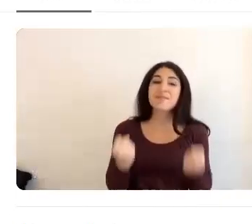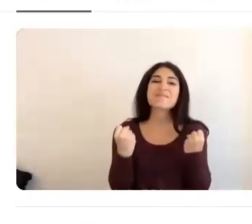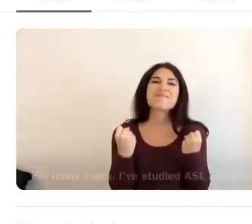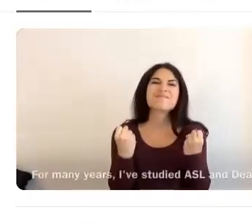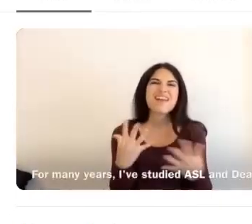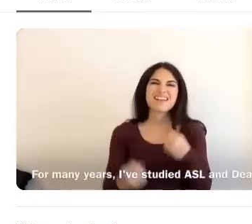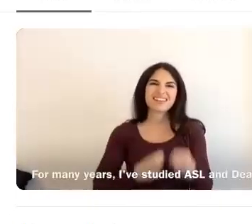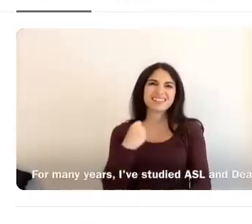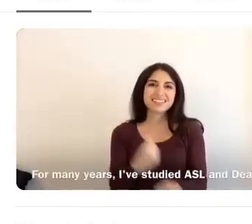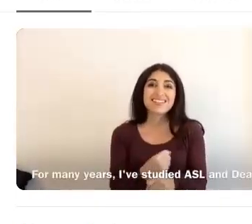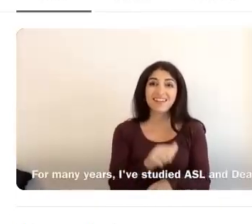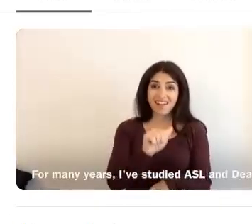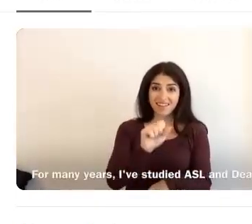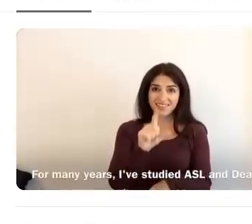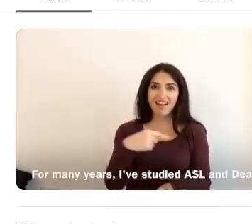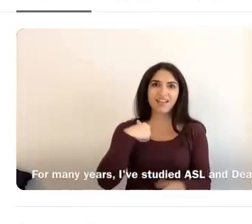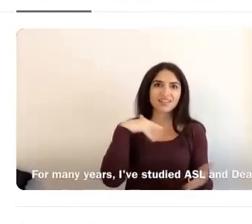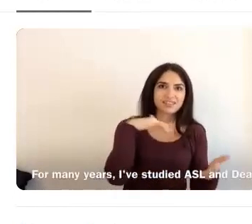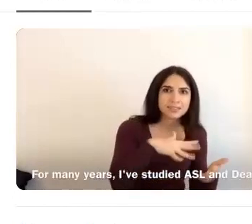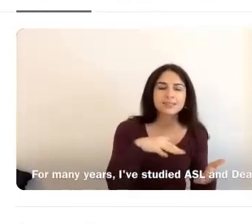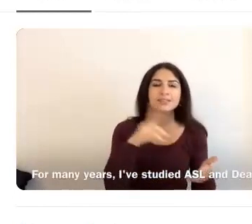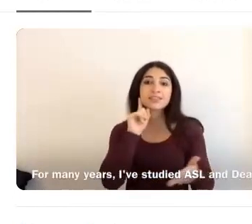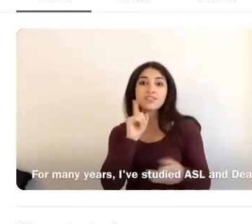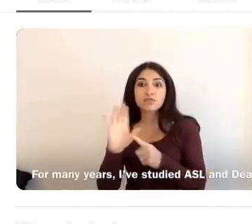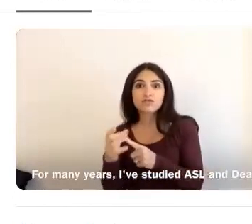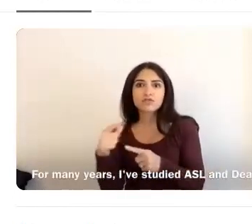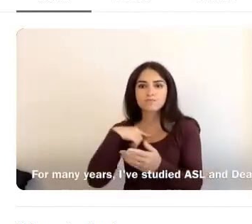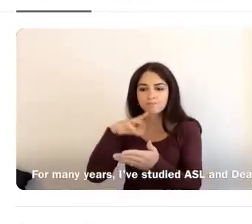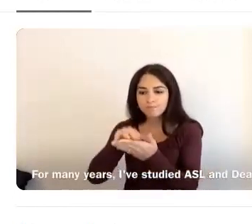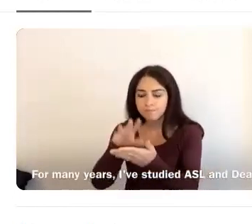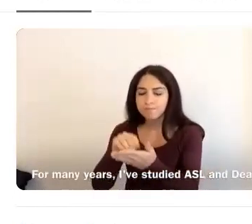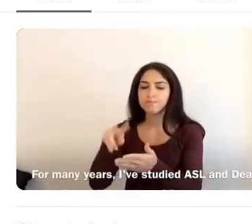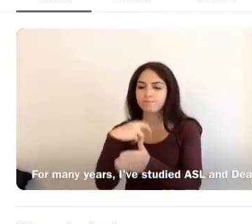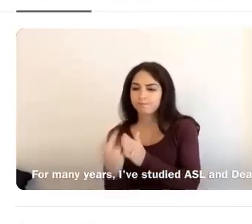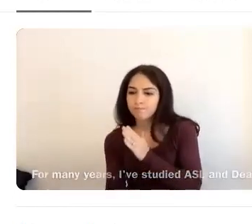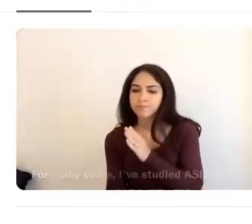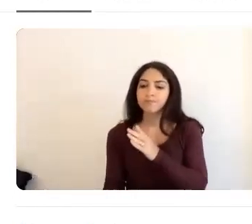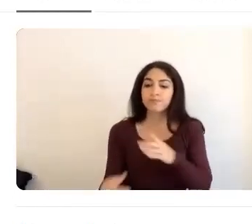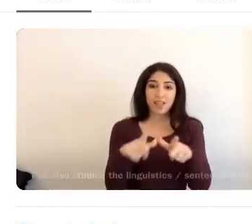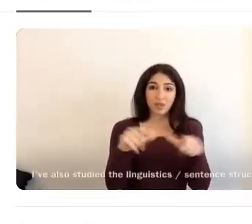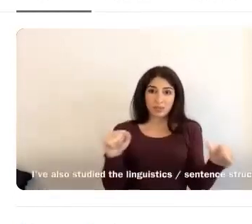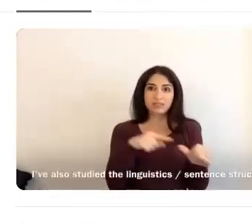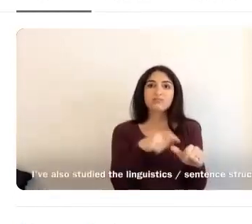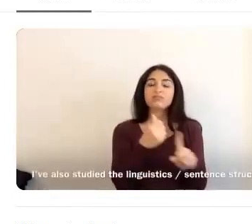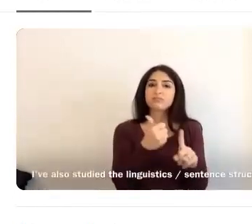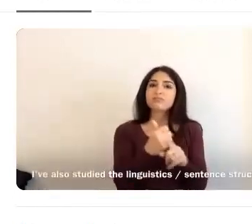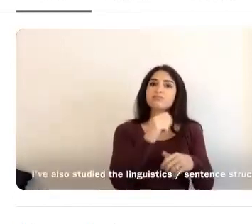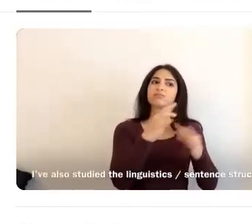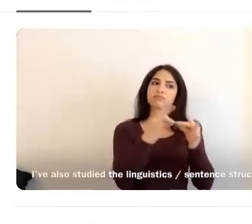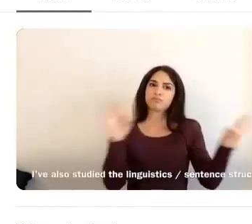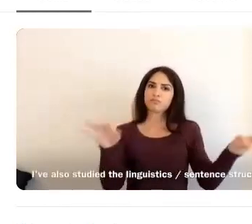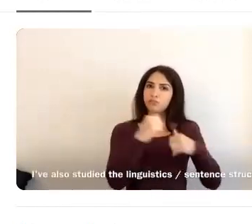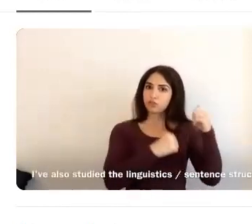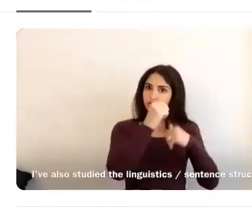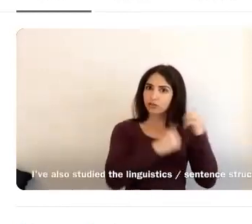And so again, she, you know, she gives her a little blurb here about basic intro vocabulary and phrases.